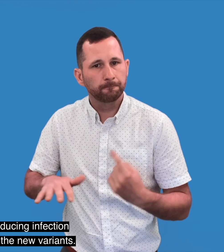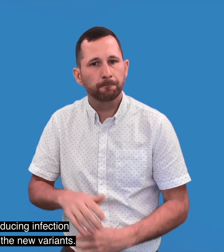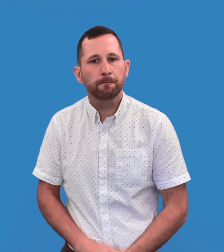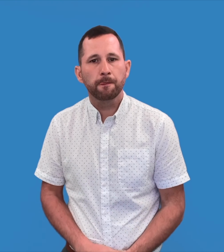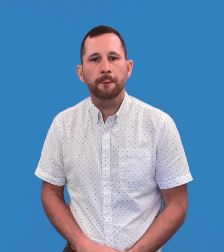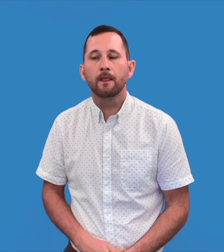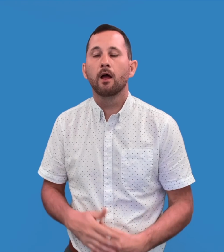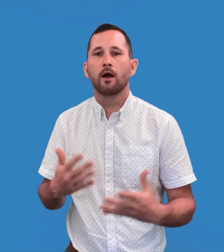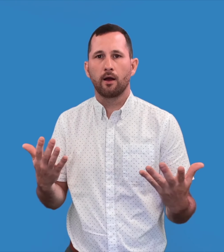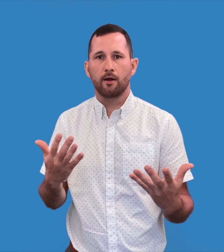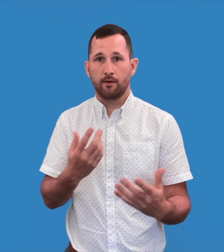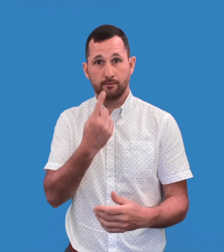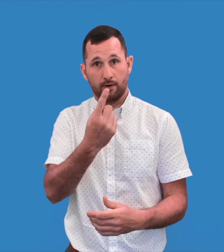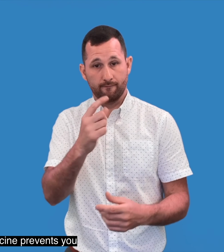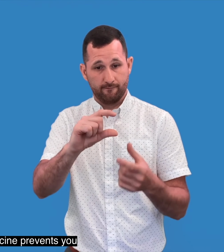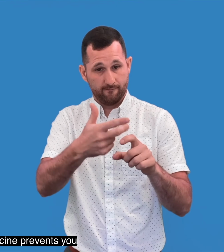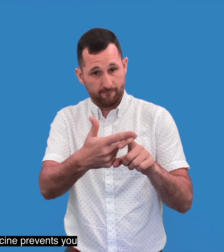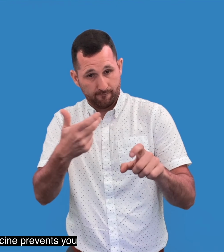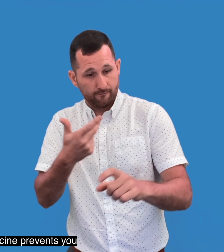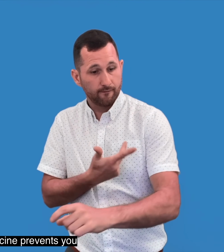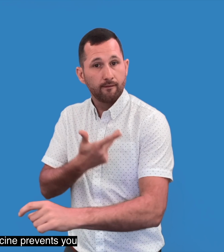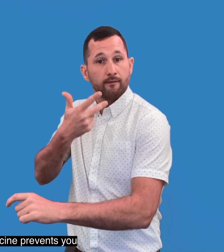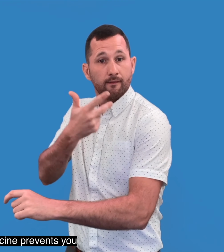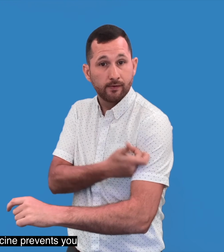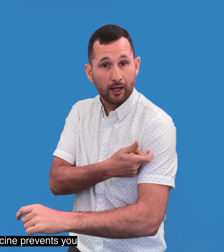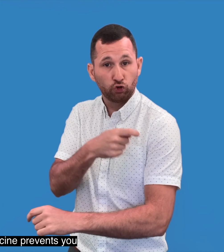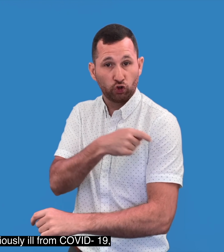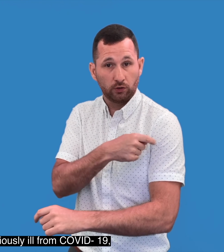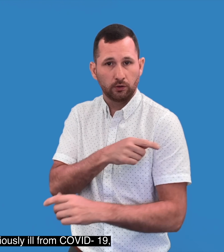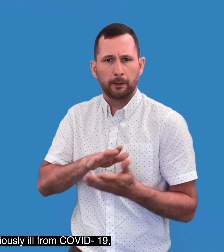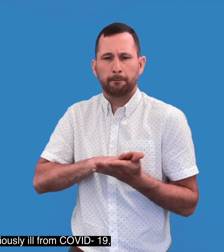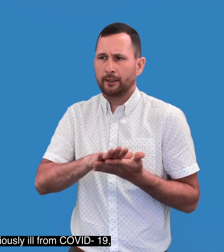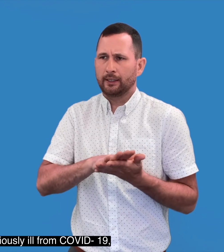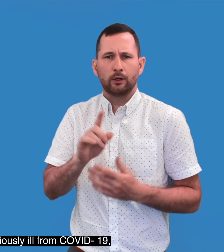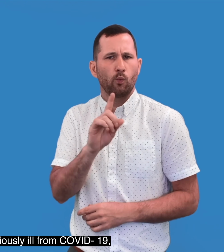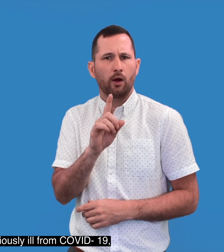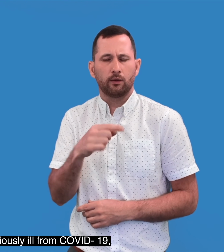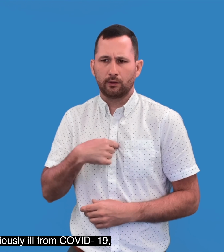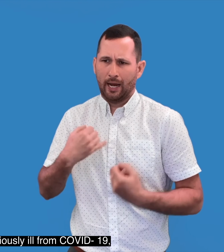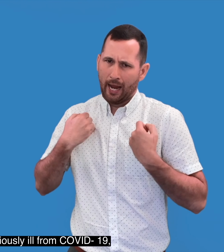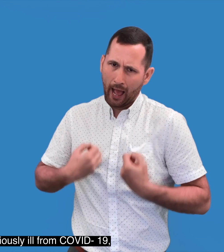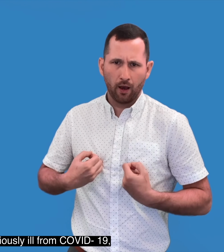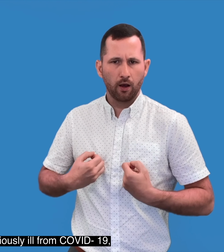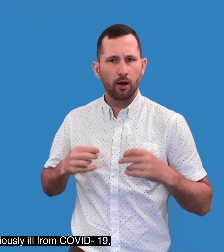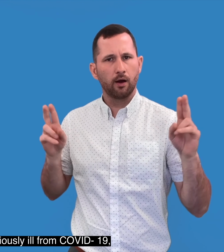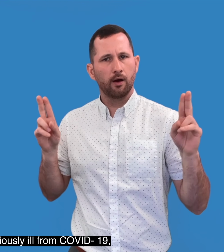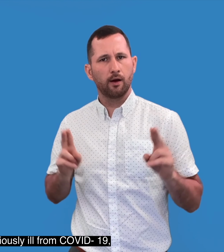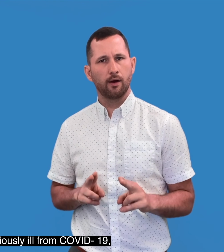variants. The vaccine prevents you from getting seriously ill from COVID-19.